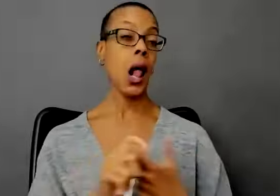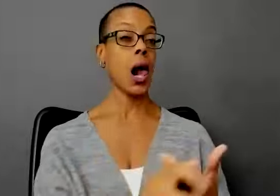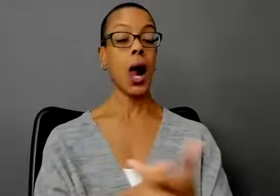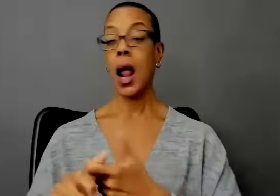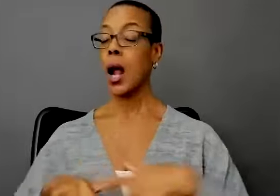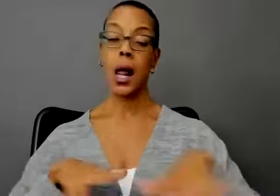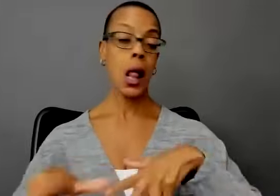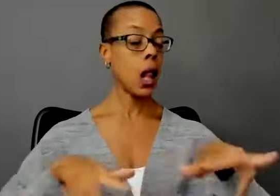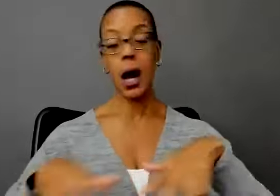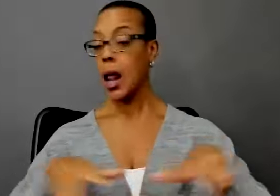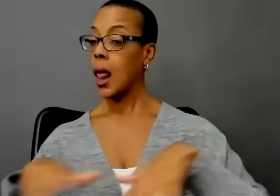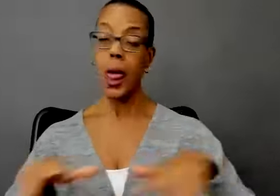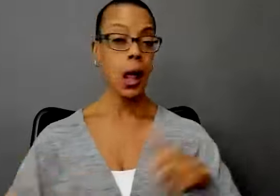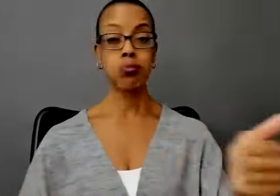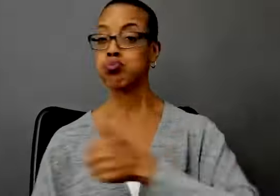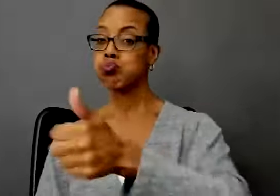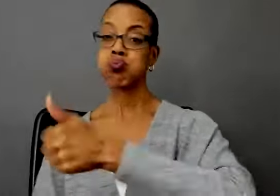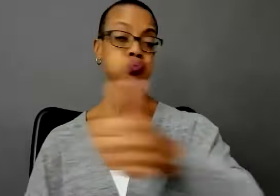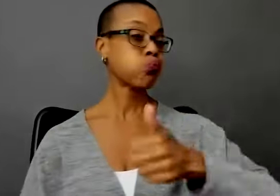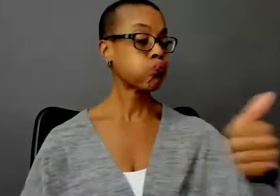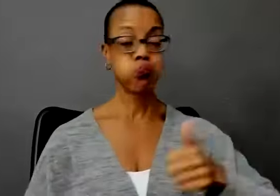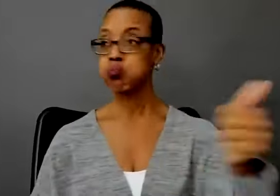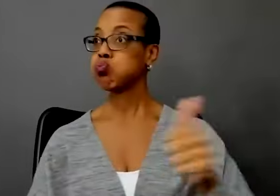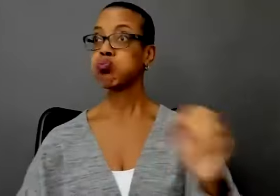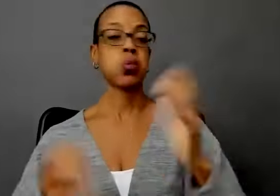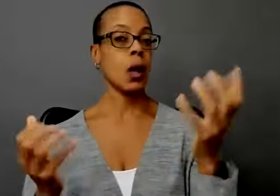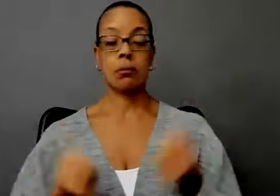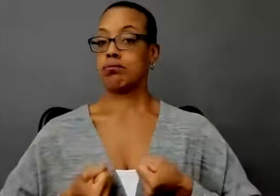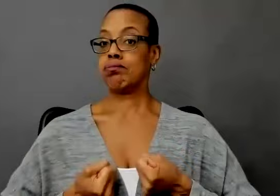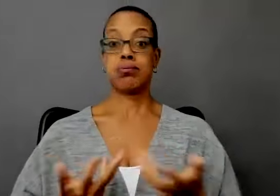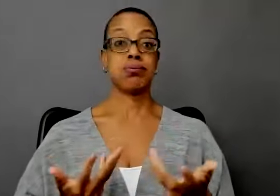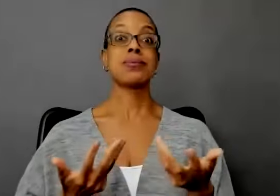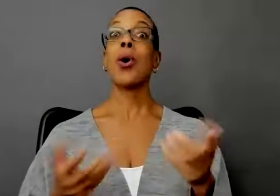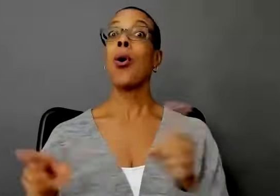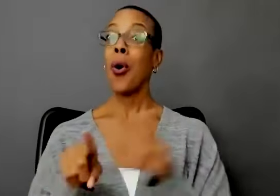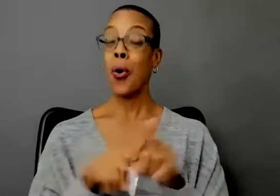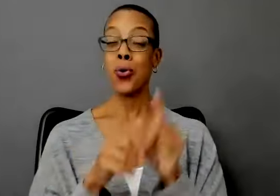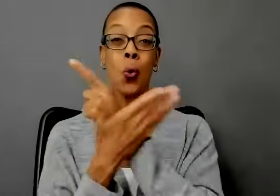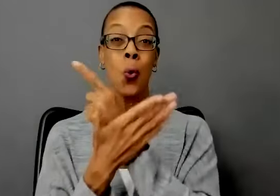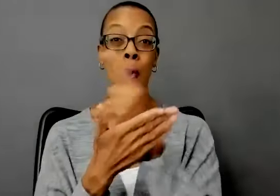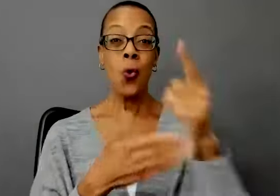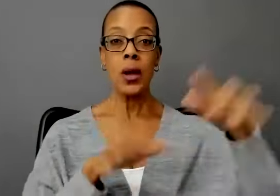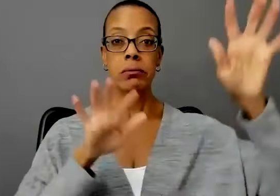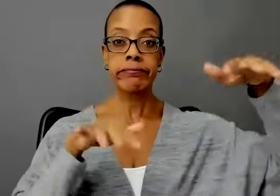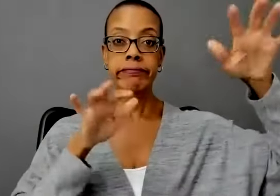buildings to buildings, sometimes without even time in between. And it rained the whole week the first time we were there in May last year.